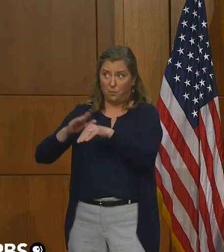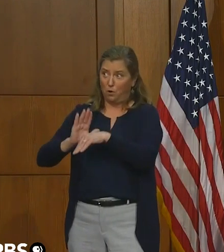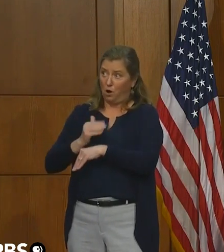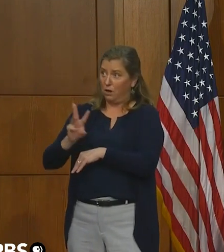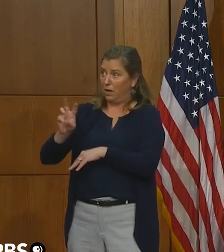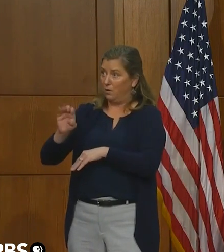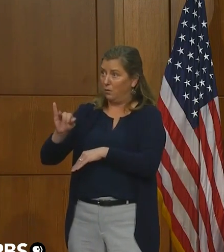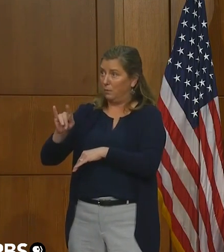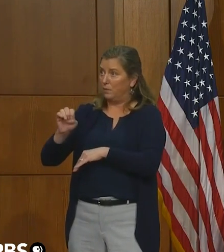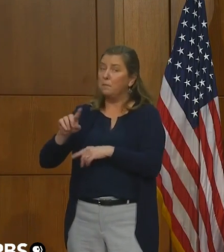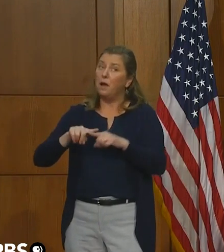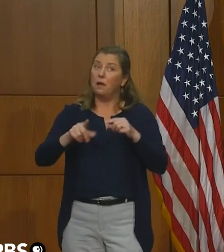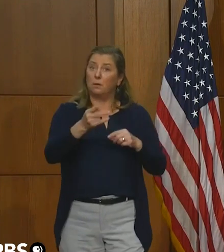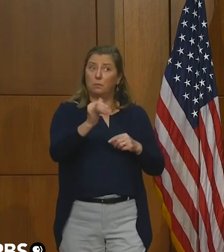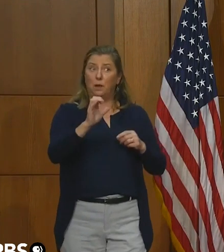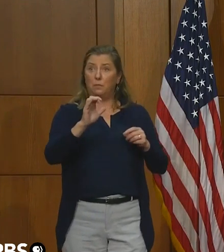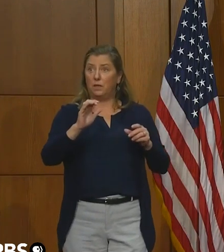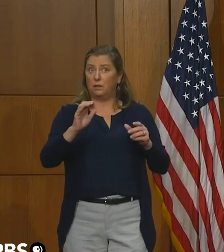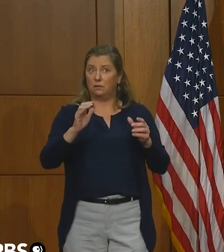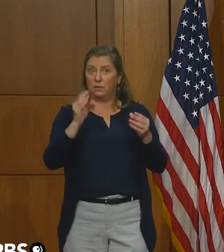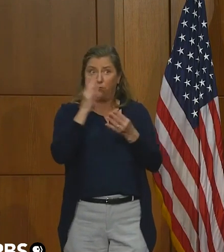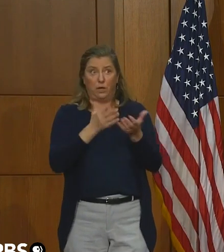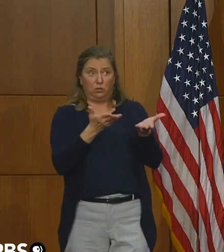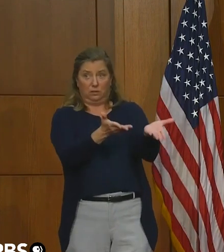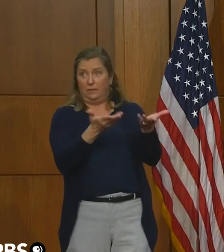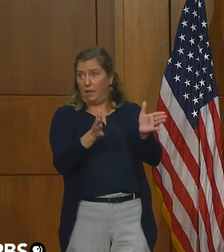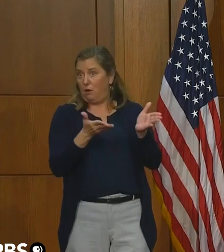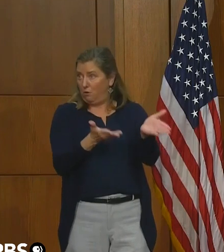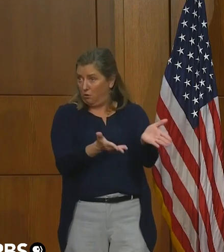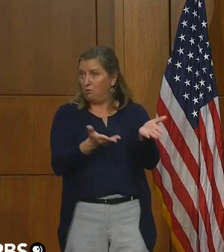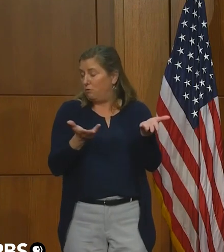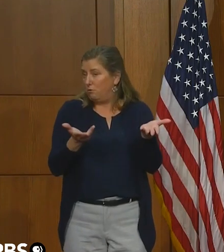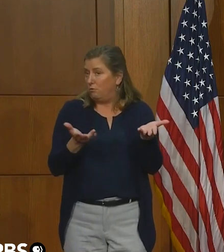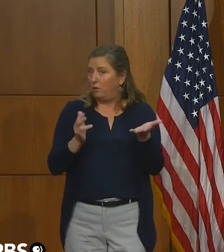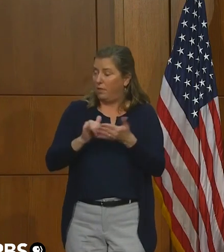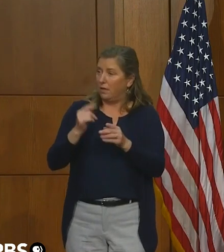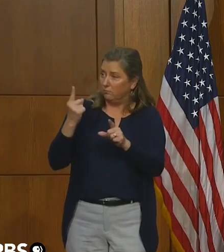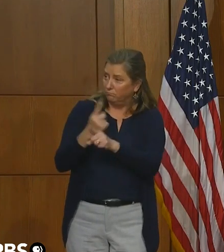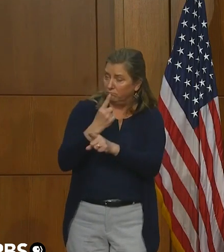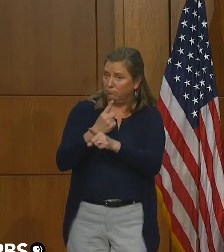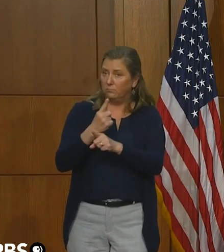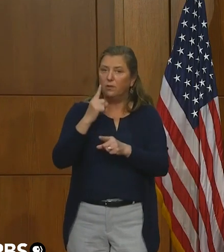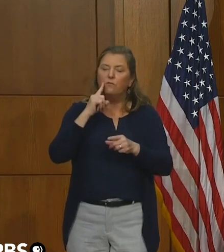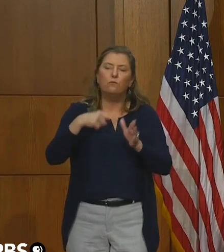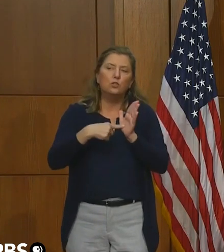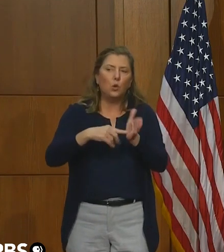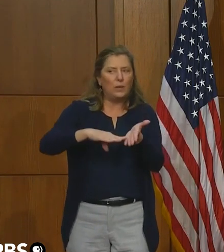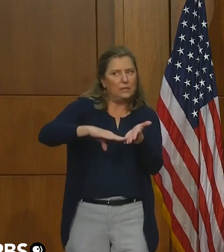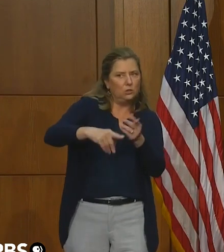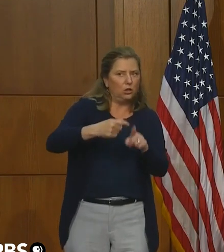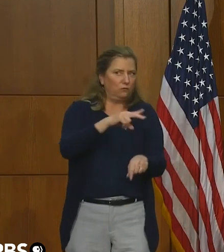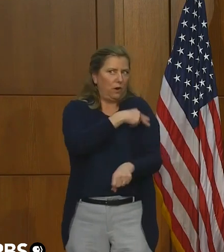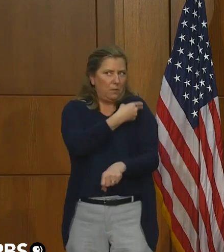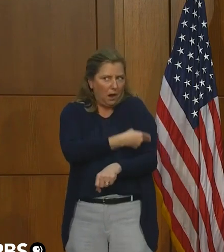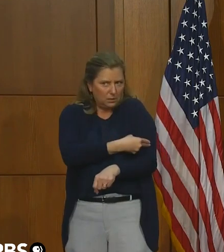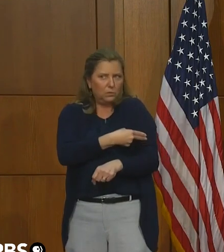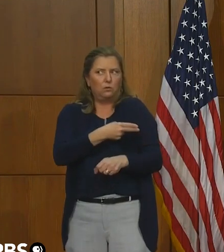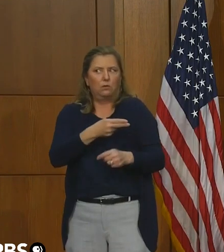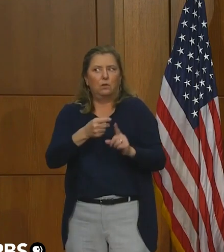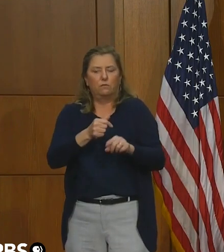available in the public domain, and that is accurately produced in terms of discharge from the hospital by